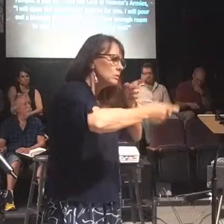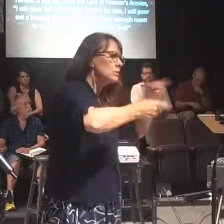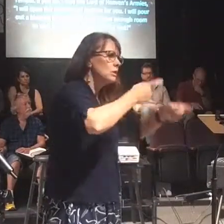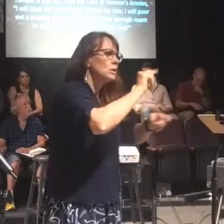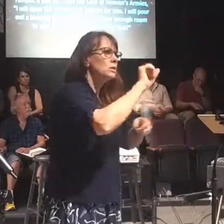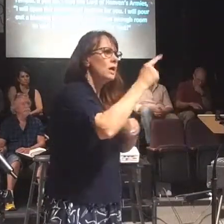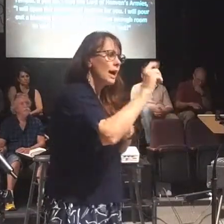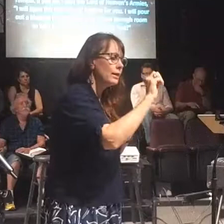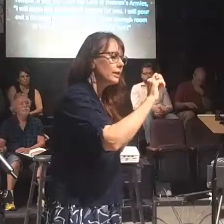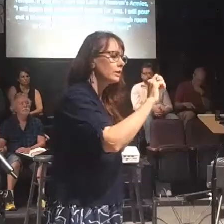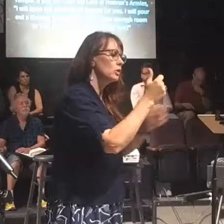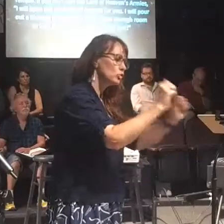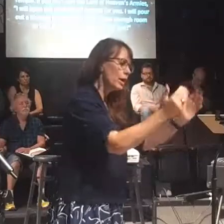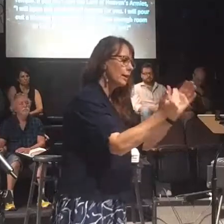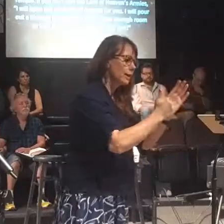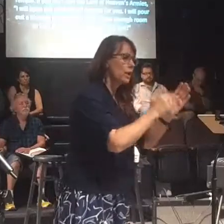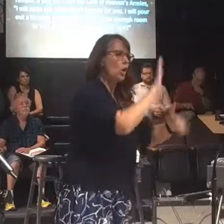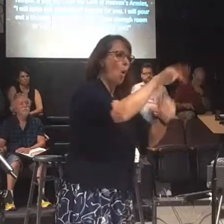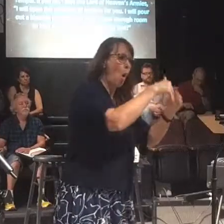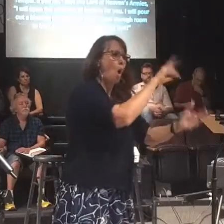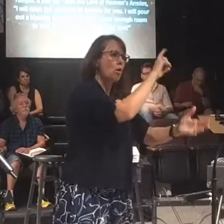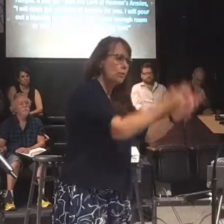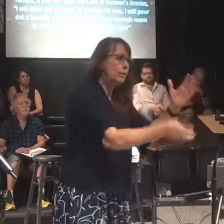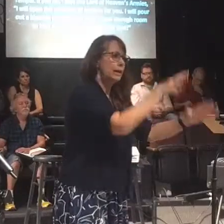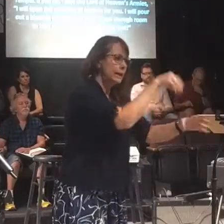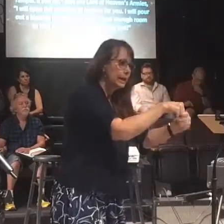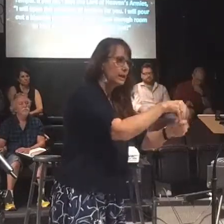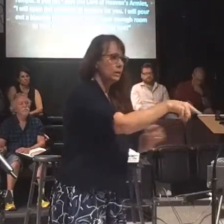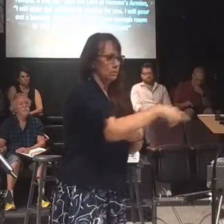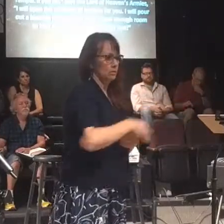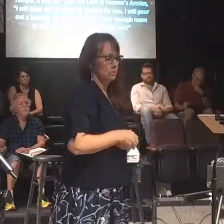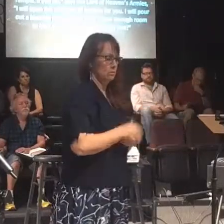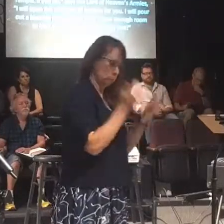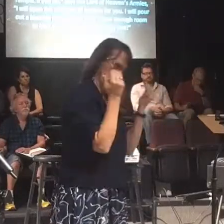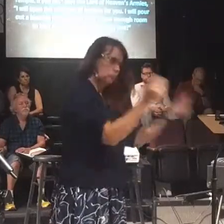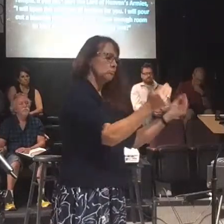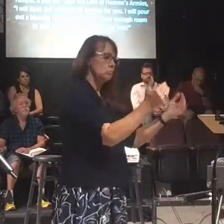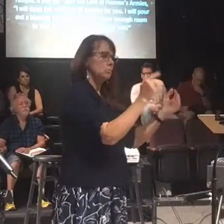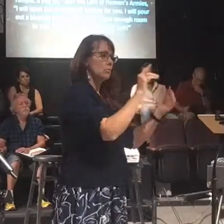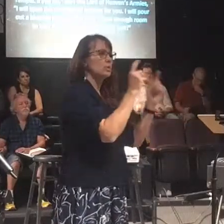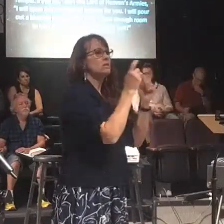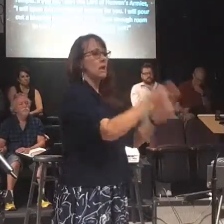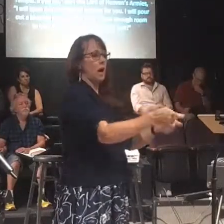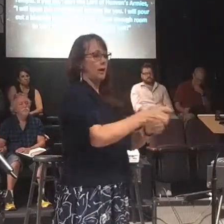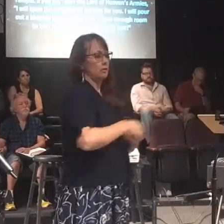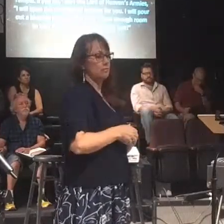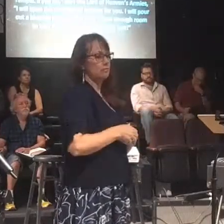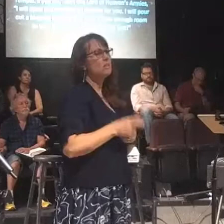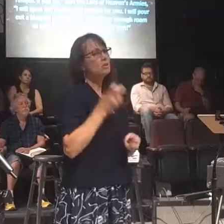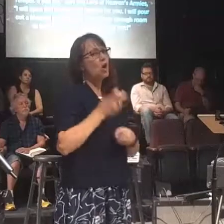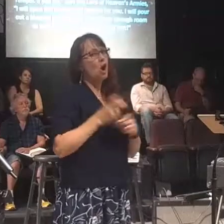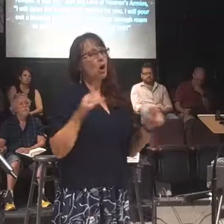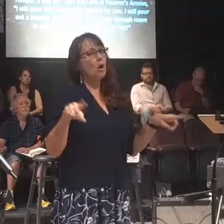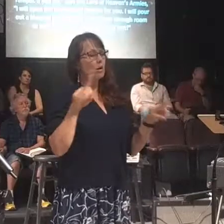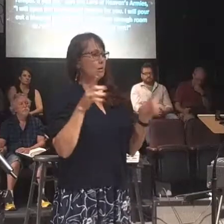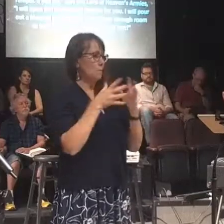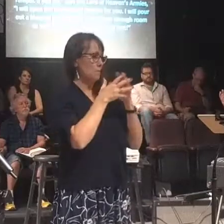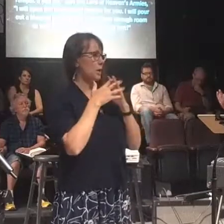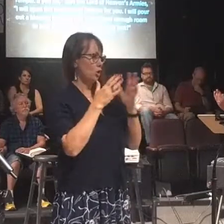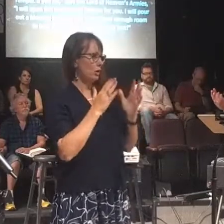Try being all in. Tithe again. And this is a concept that is really hard for a consumer society like America,